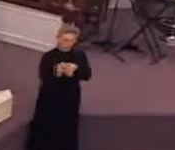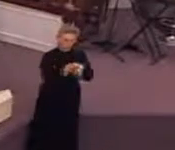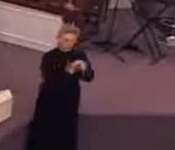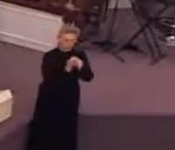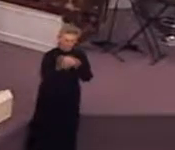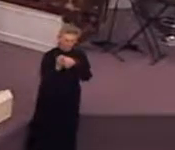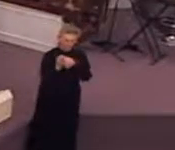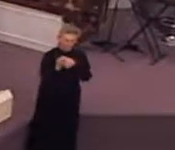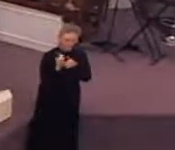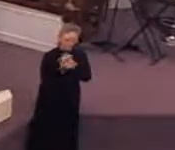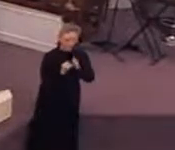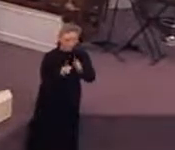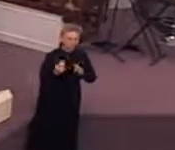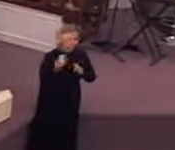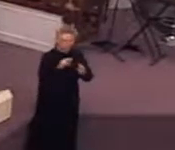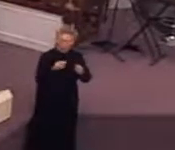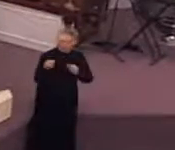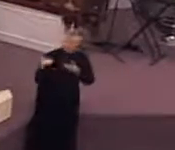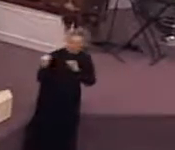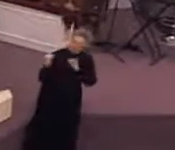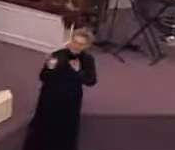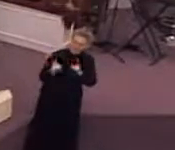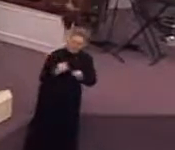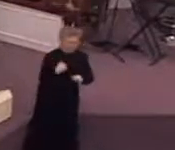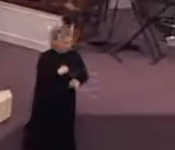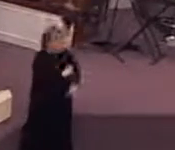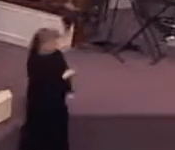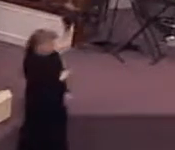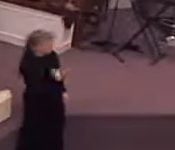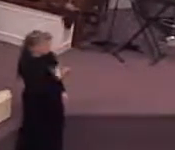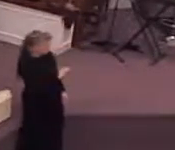Come on, somebody look across the aisle and say, we got to be together.